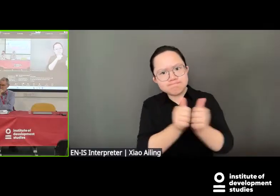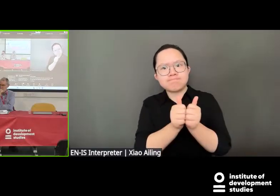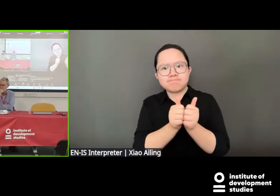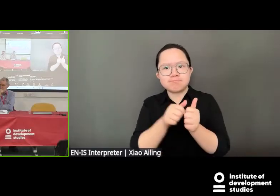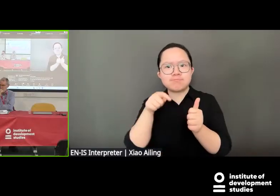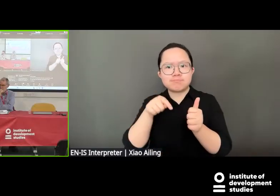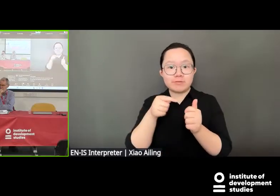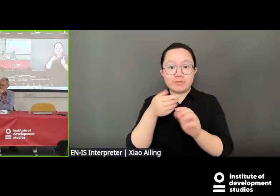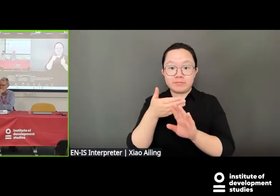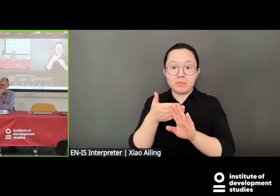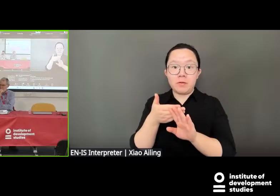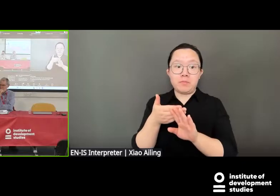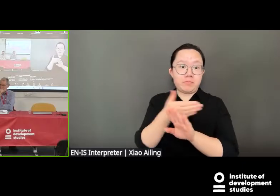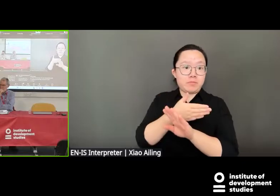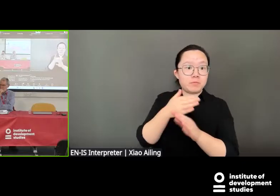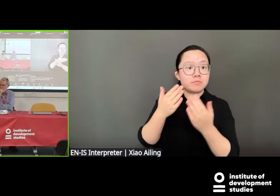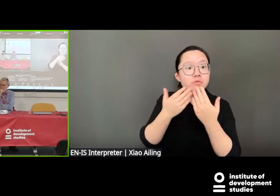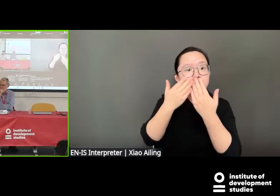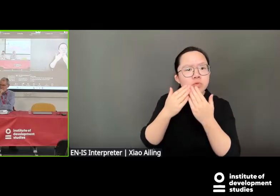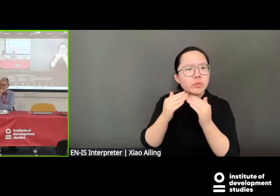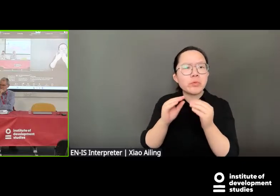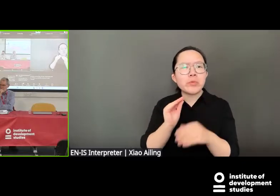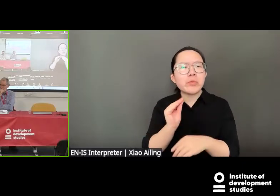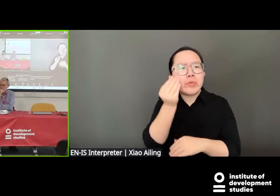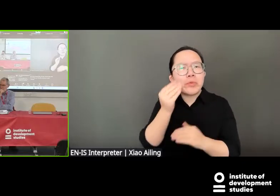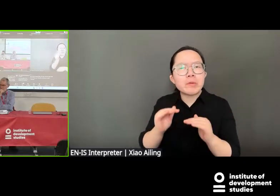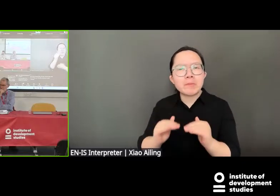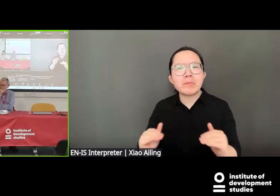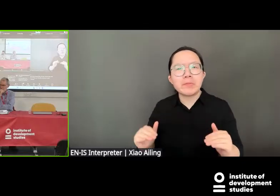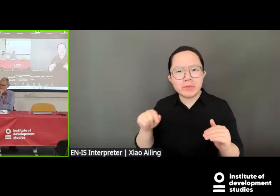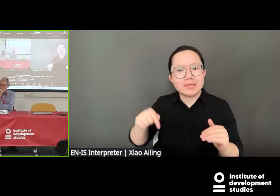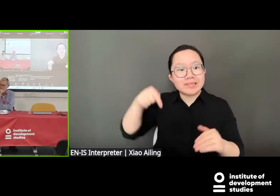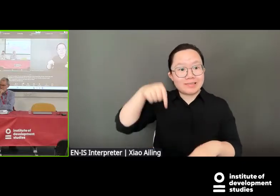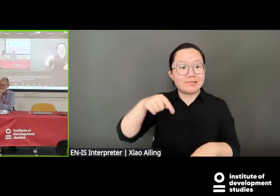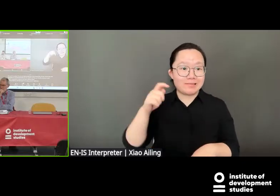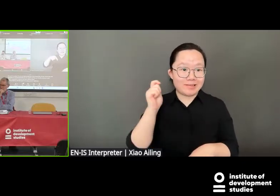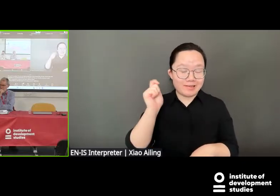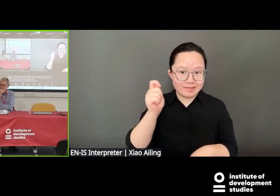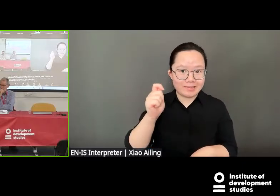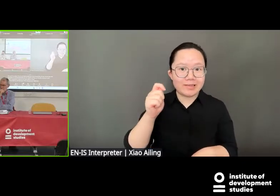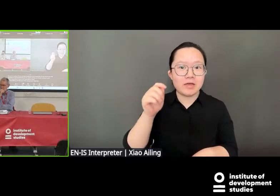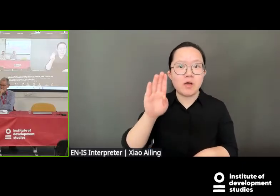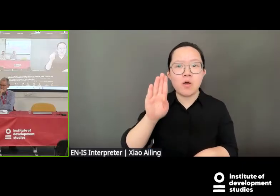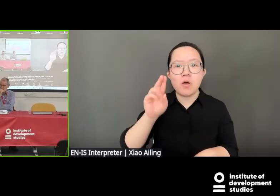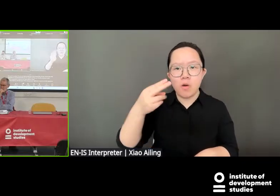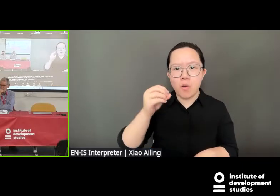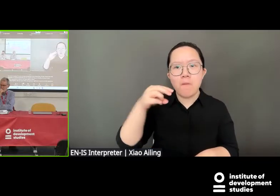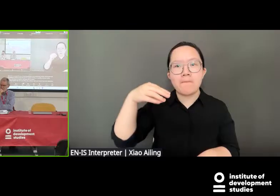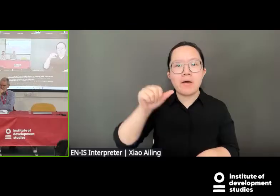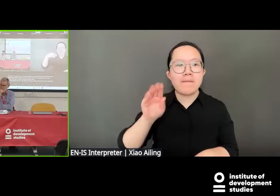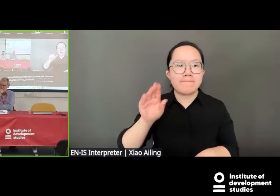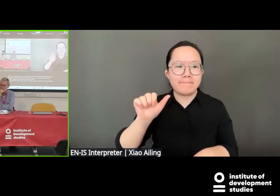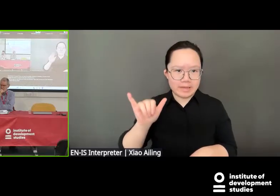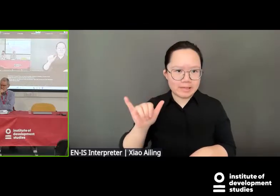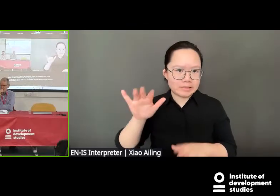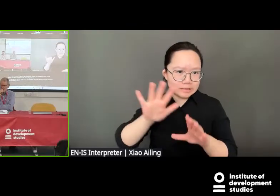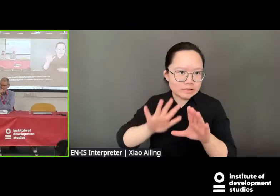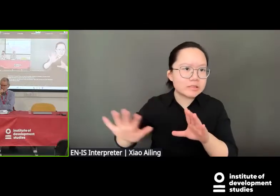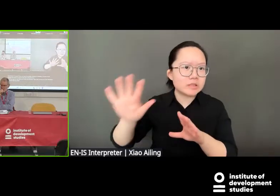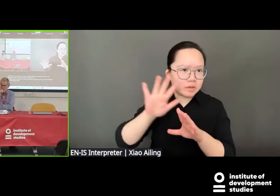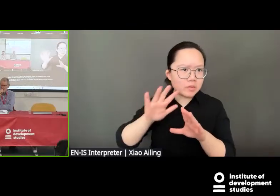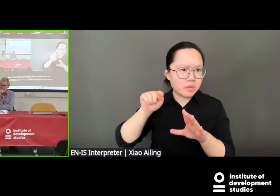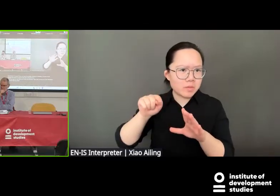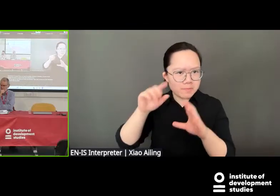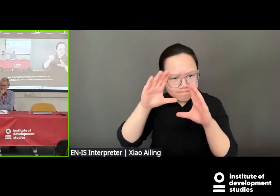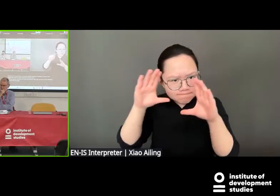Working together with local OPDs and partners, 8 peer researchers with disabilities were recruited to gather research through